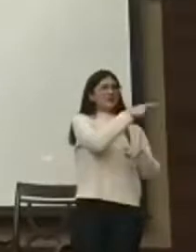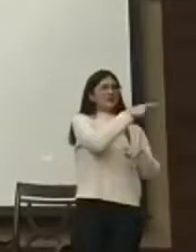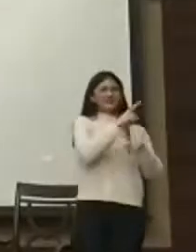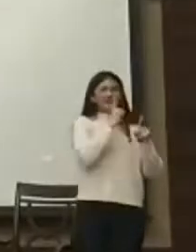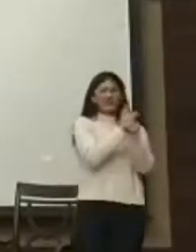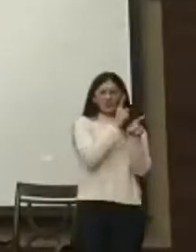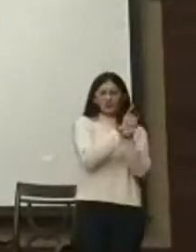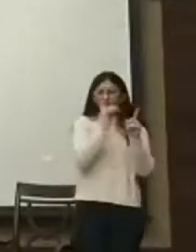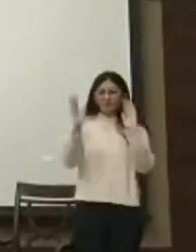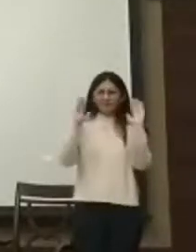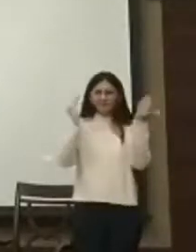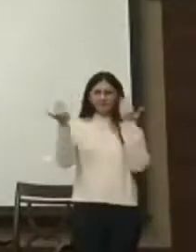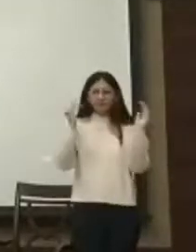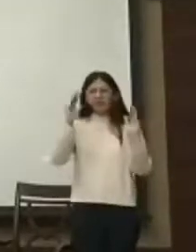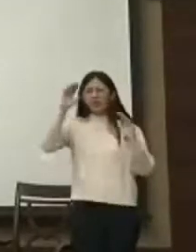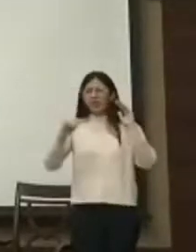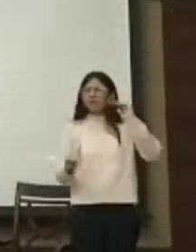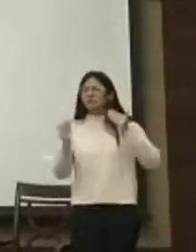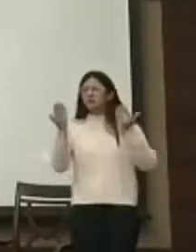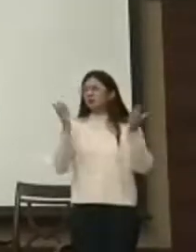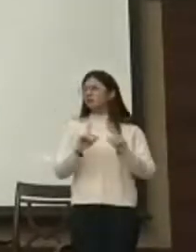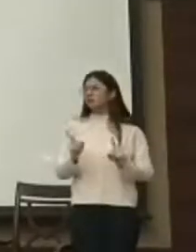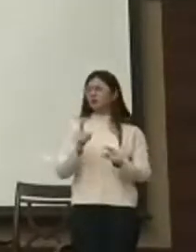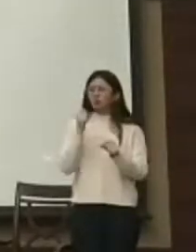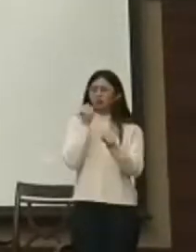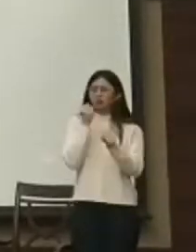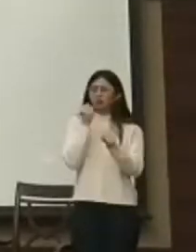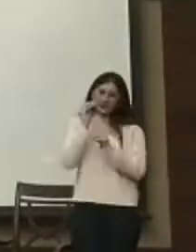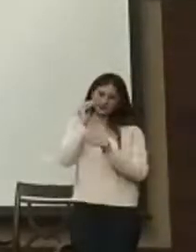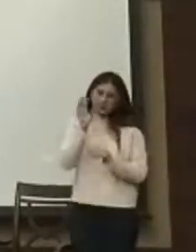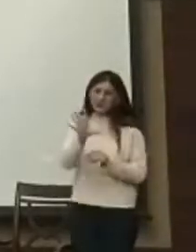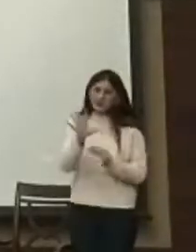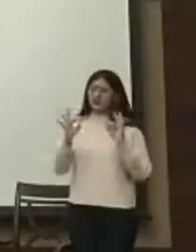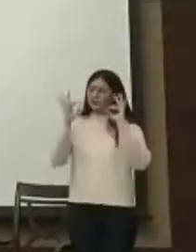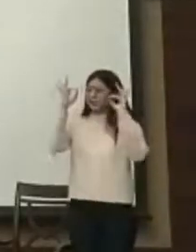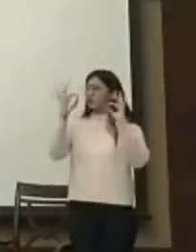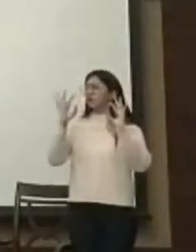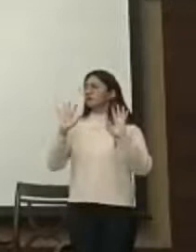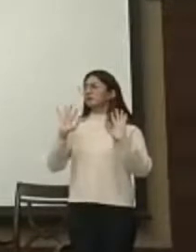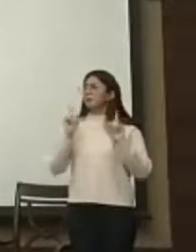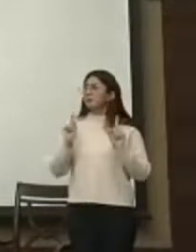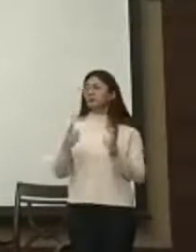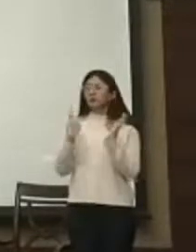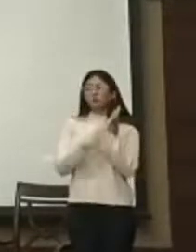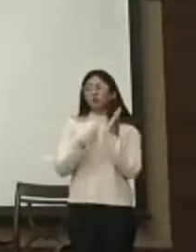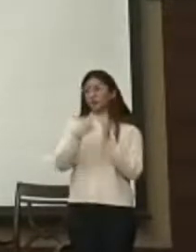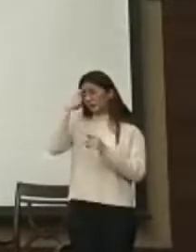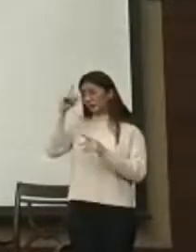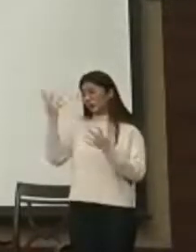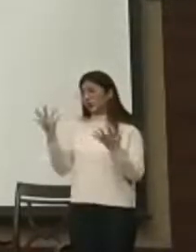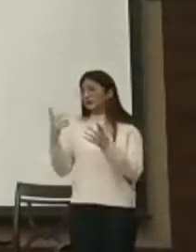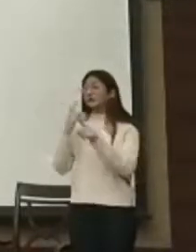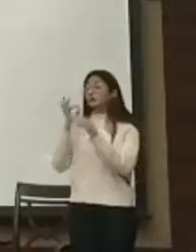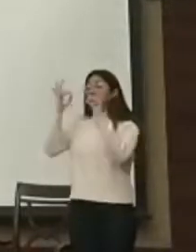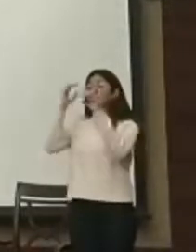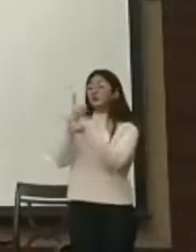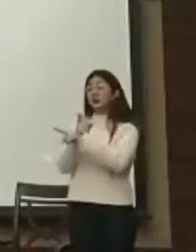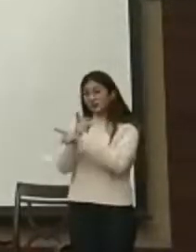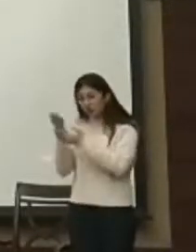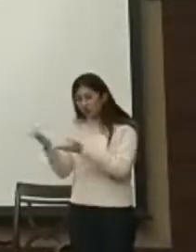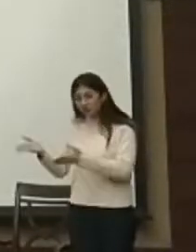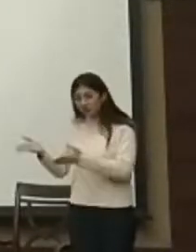and directed the central government to notify separate norms for special teachers who alone could teach such children and